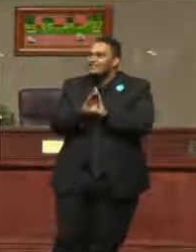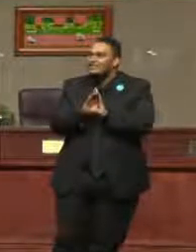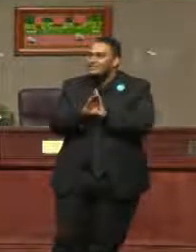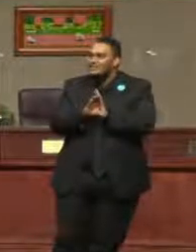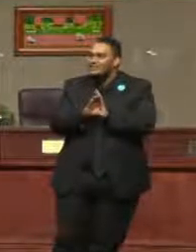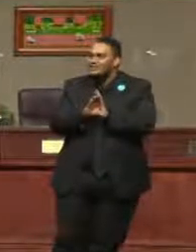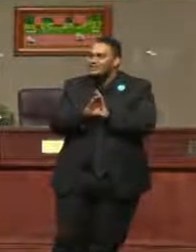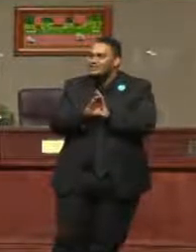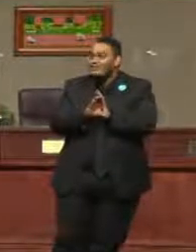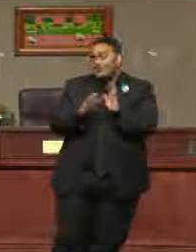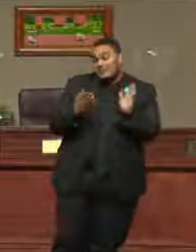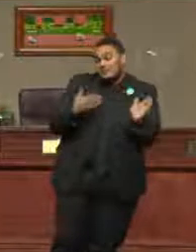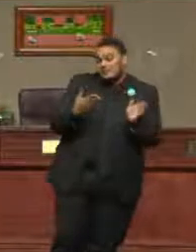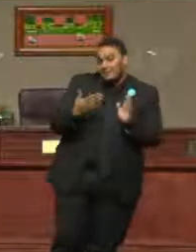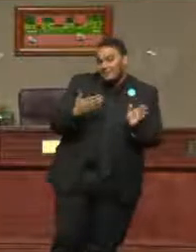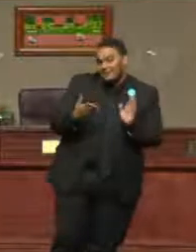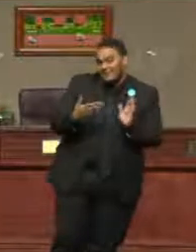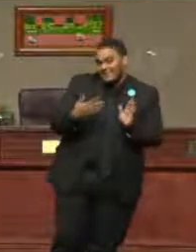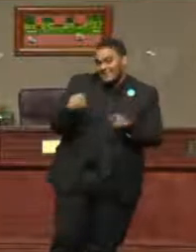It may come.